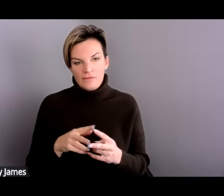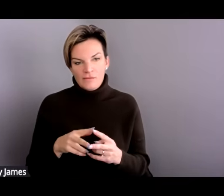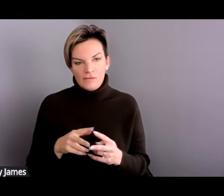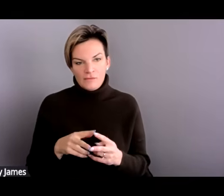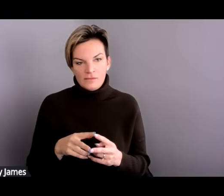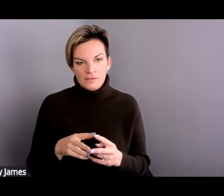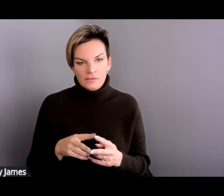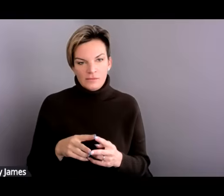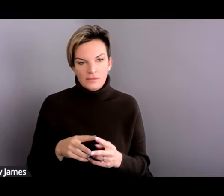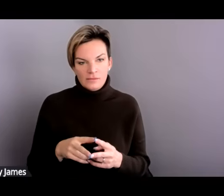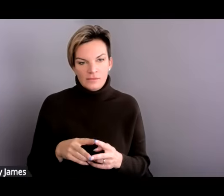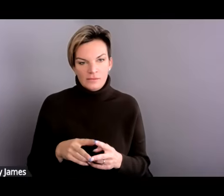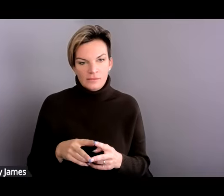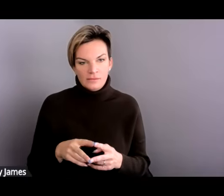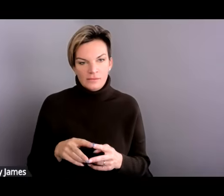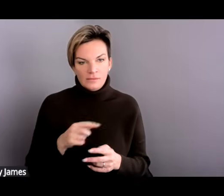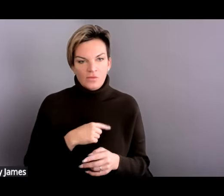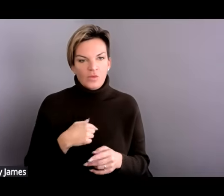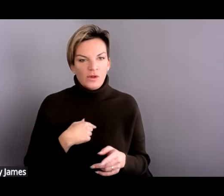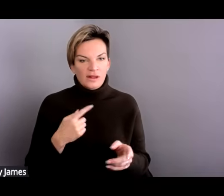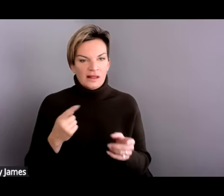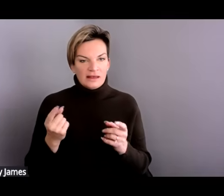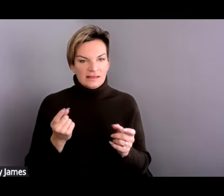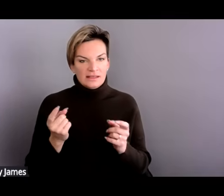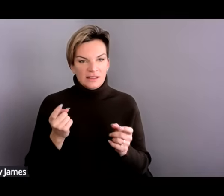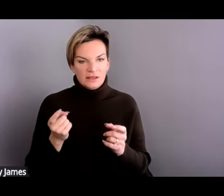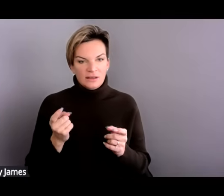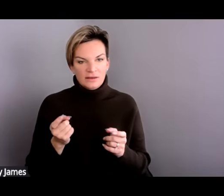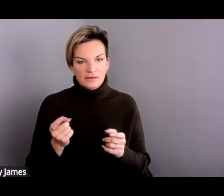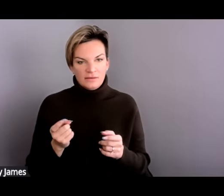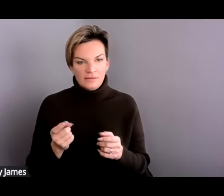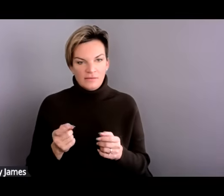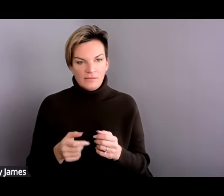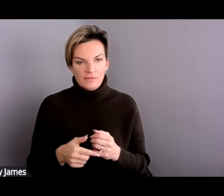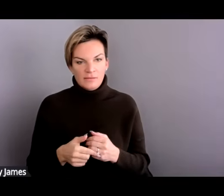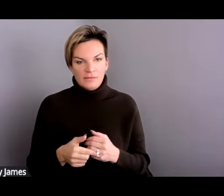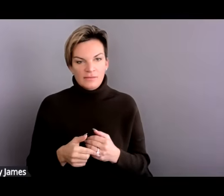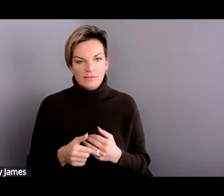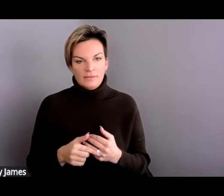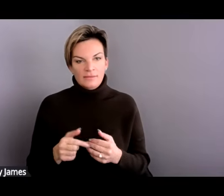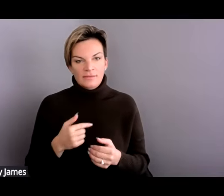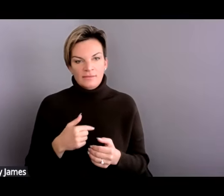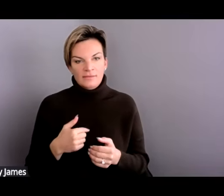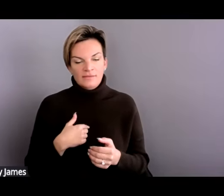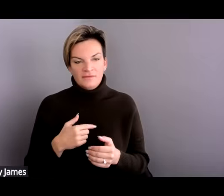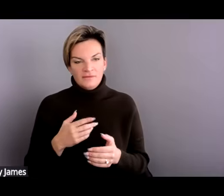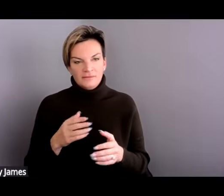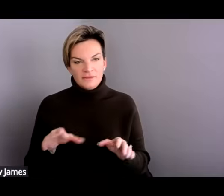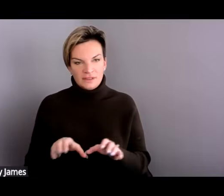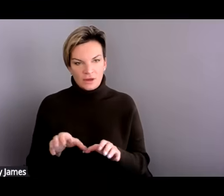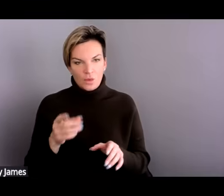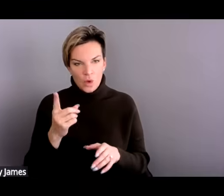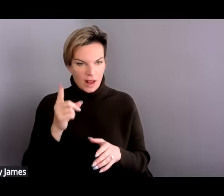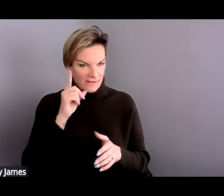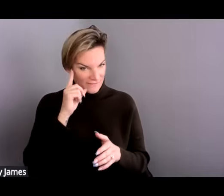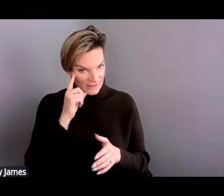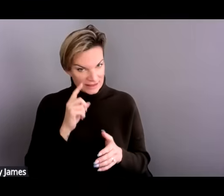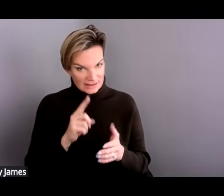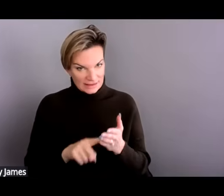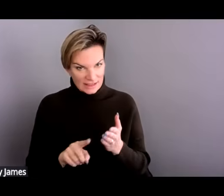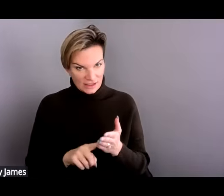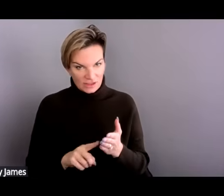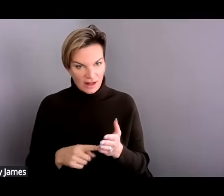We're dealing with, we've done one investigation. And I do